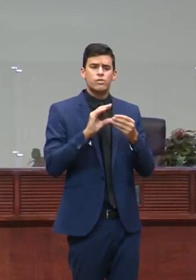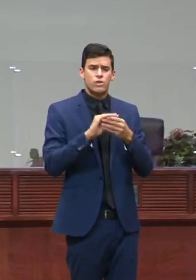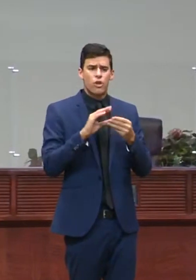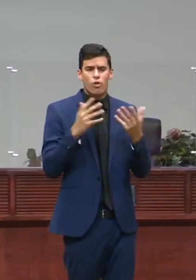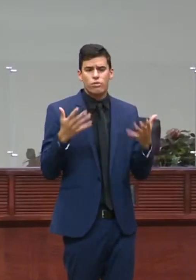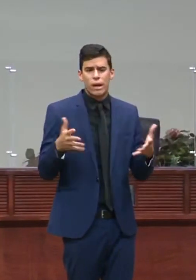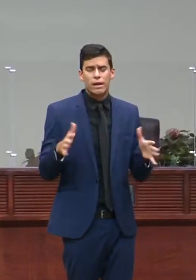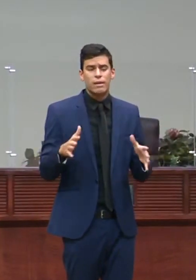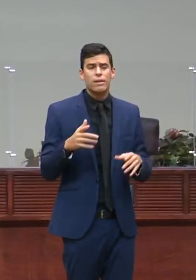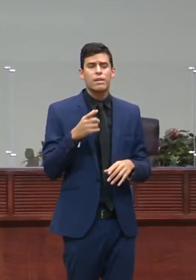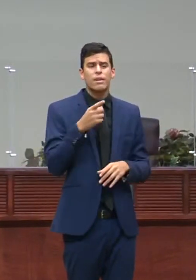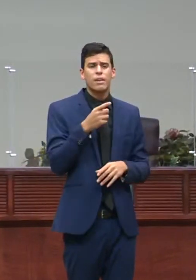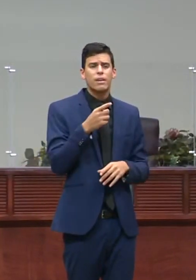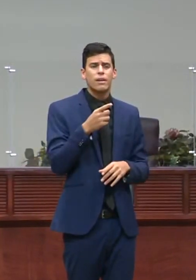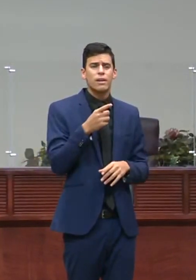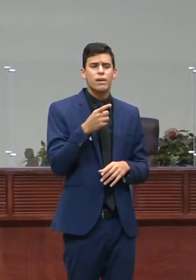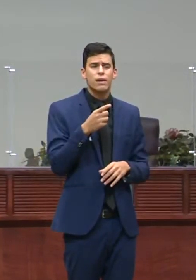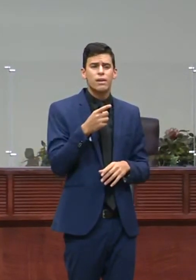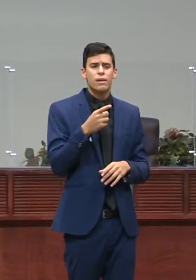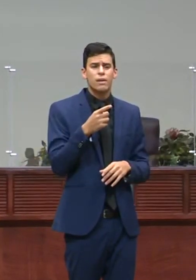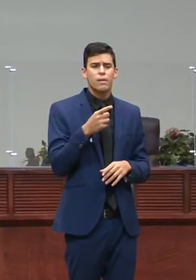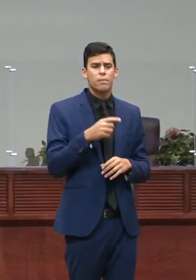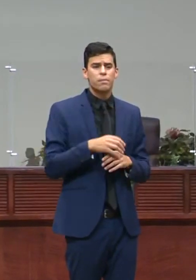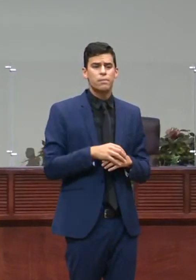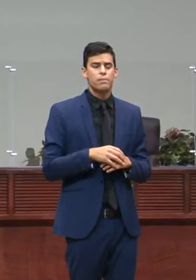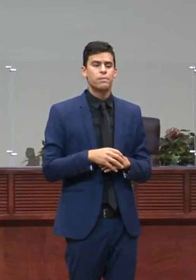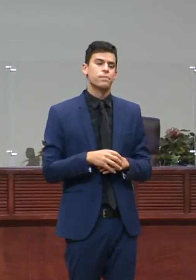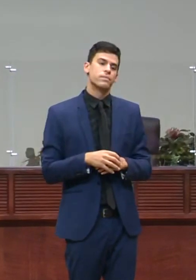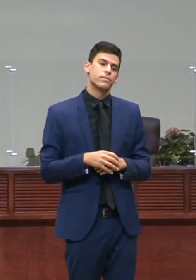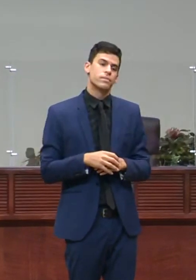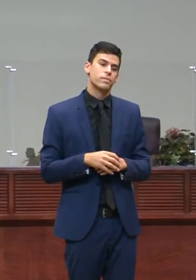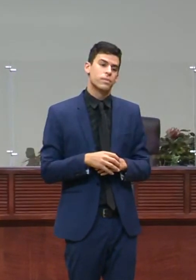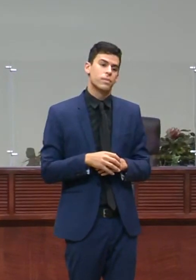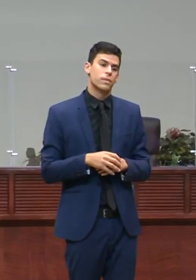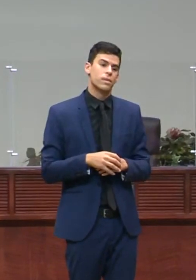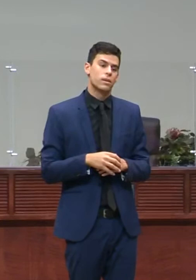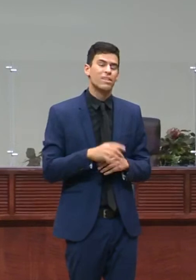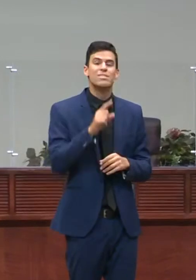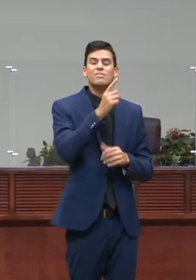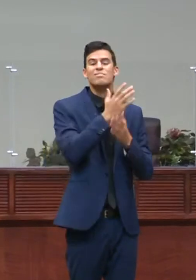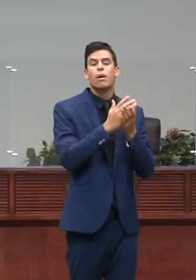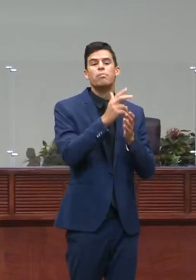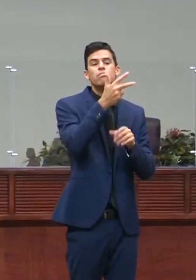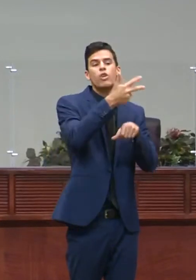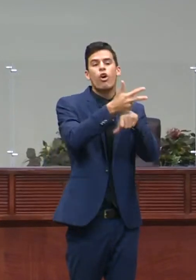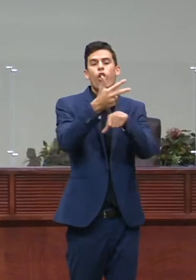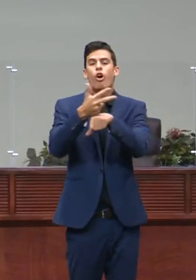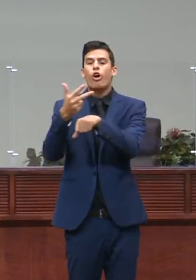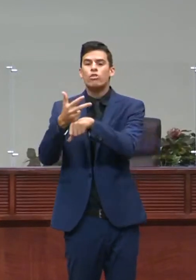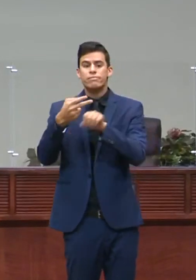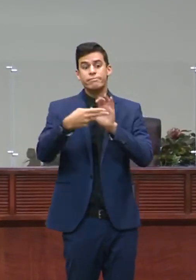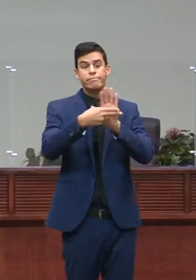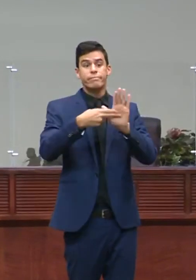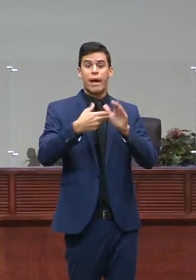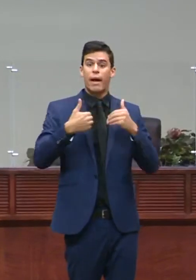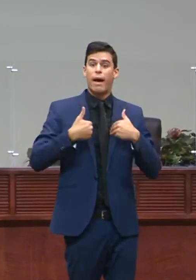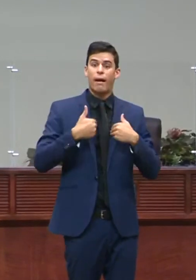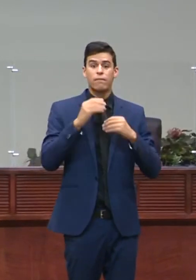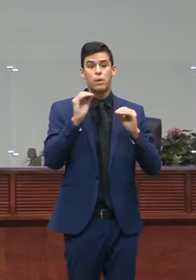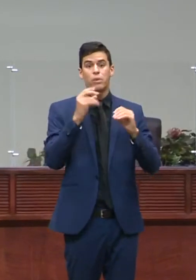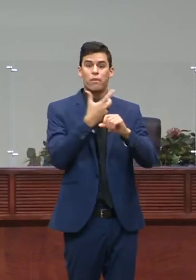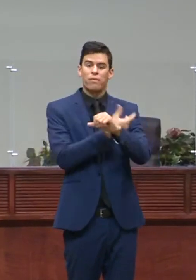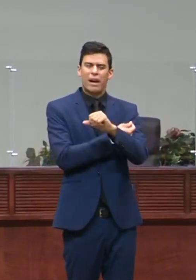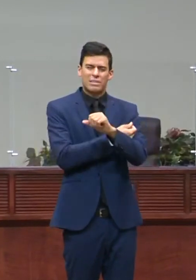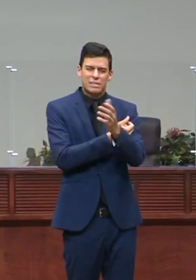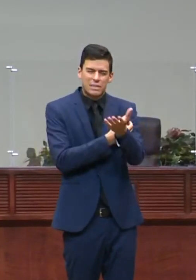itself, but you mentioned there would be some unmarked vaccination vehicles. So just kind of give a little more details for our audience about that in terms